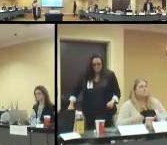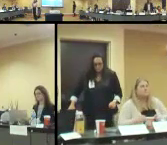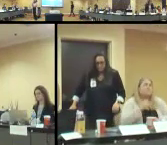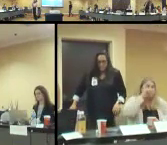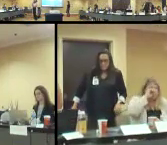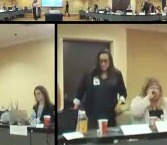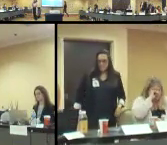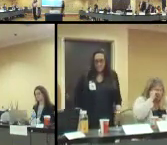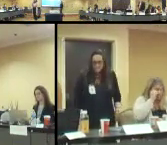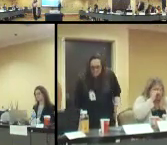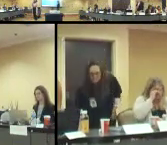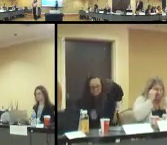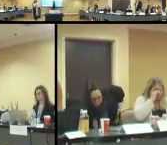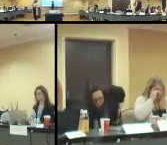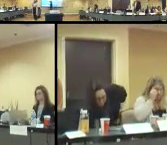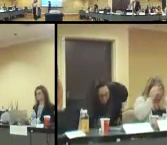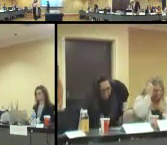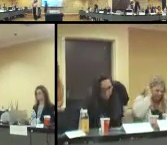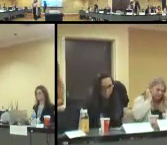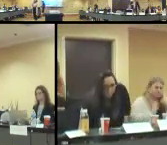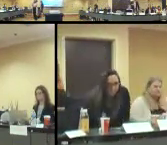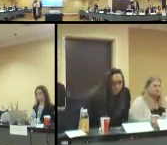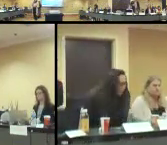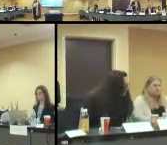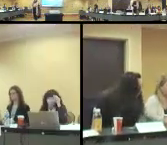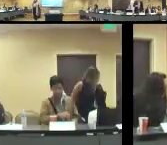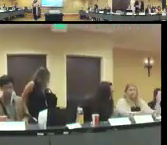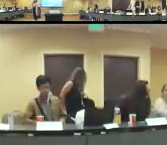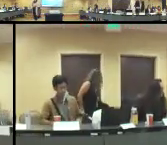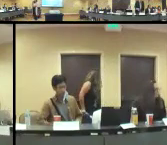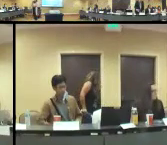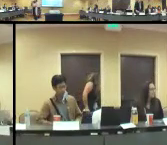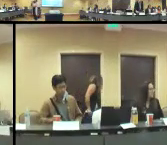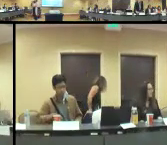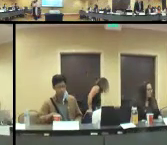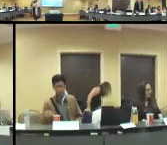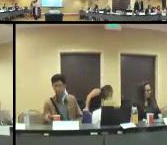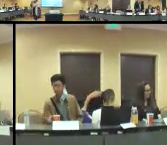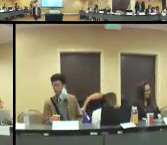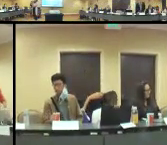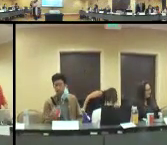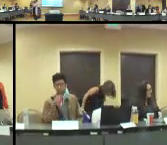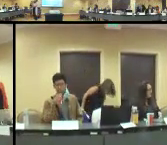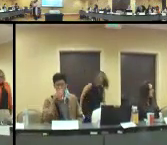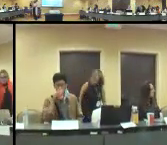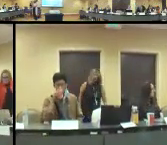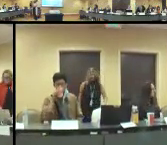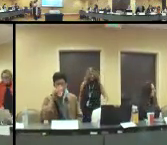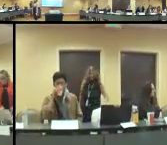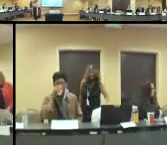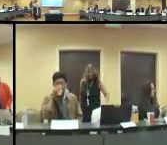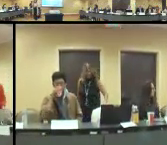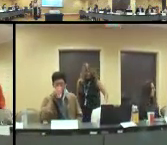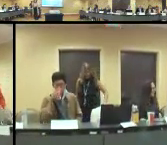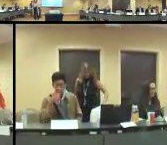and I guess refine is probably the right word, but we solidify our recommendations that we want to consider final, that